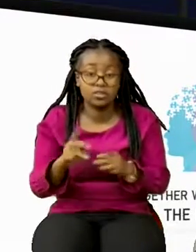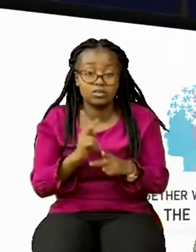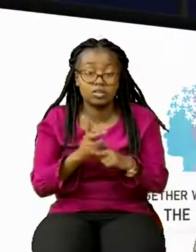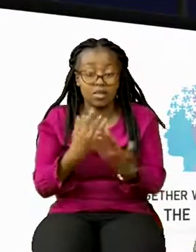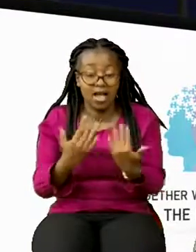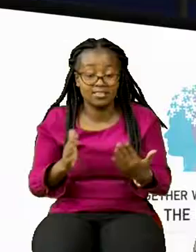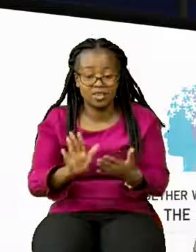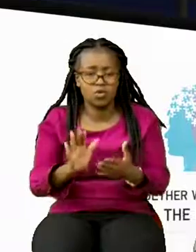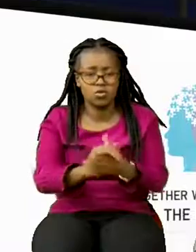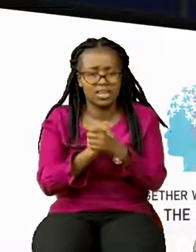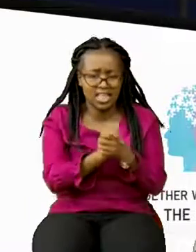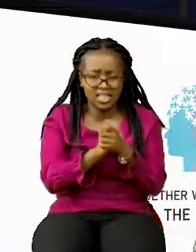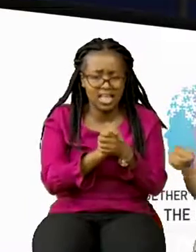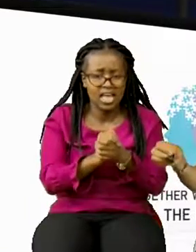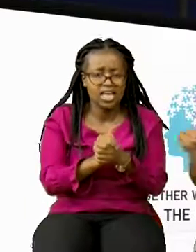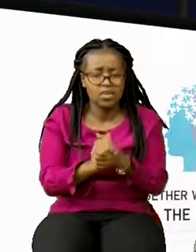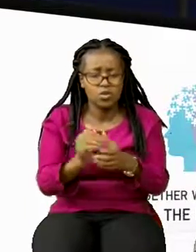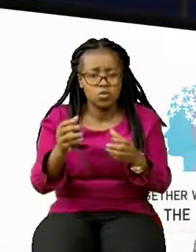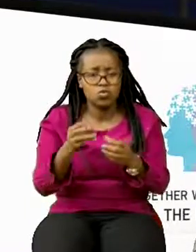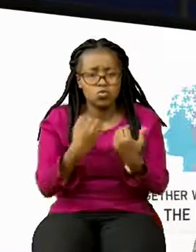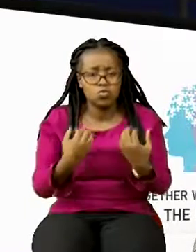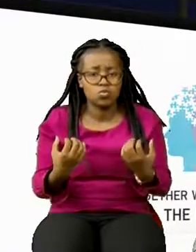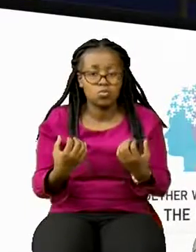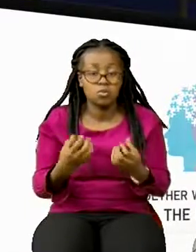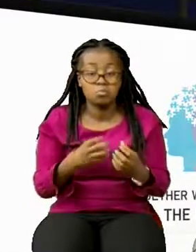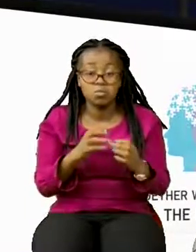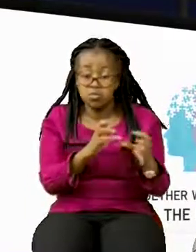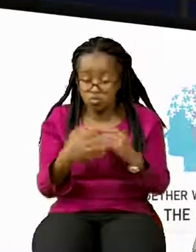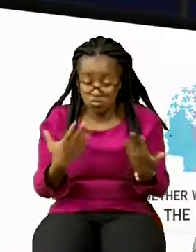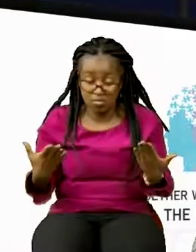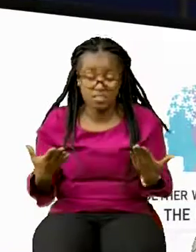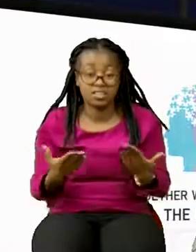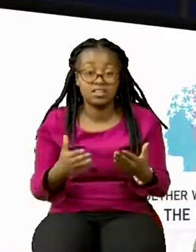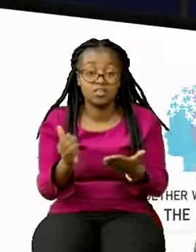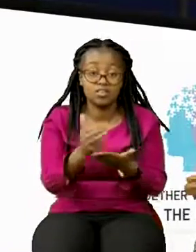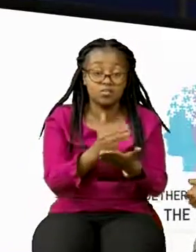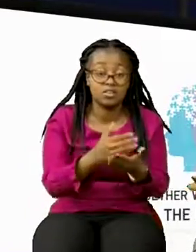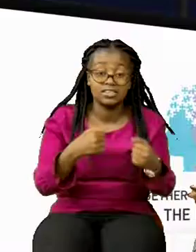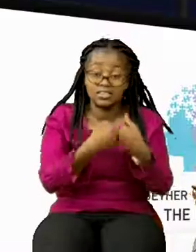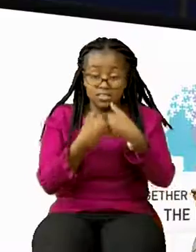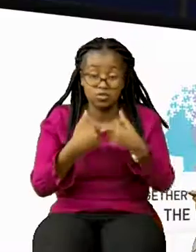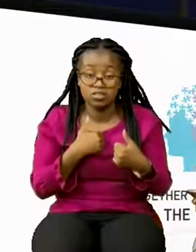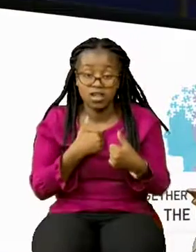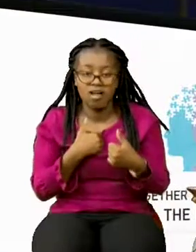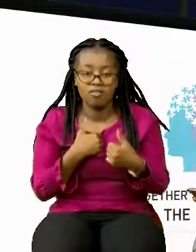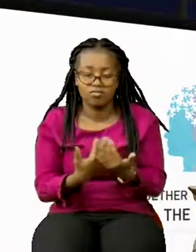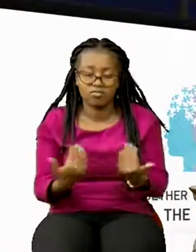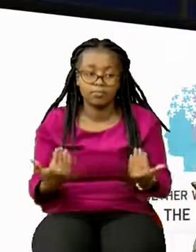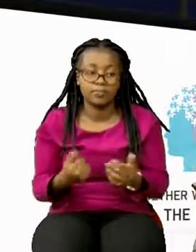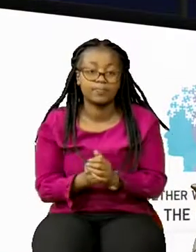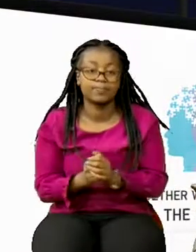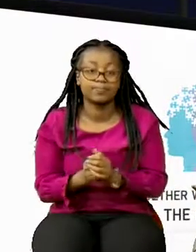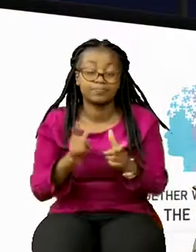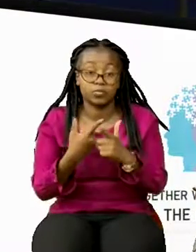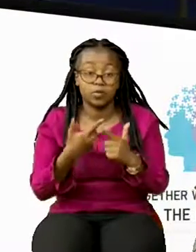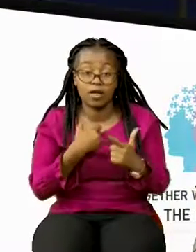hands together to grab a pen and actually create motion. So these are the mobility challenges that the children go through.